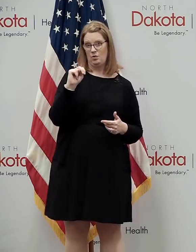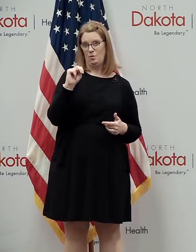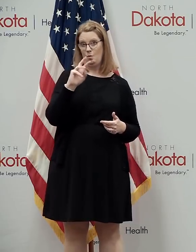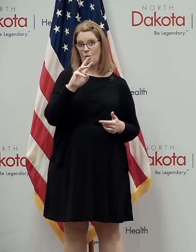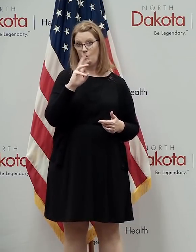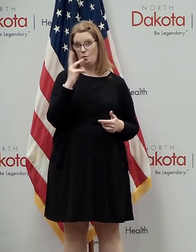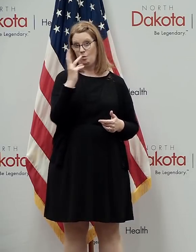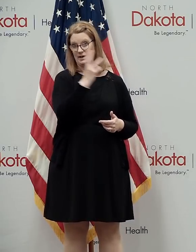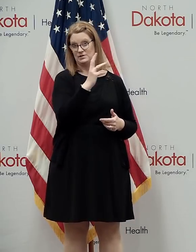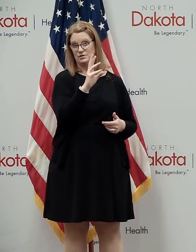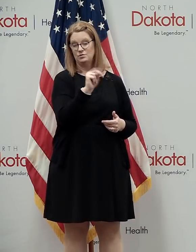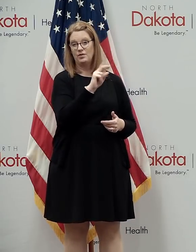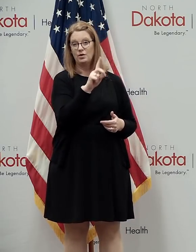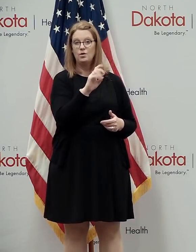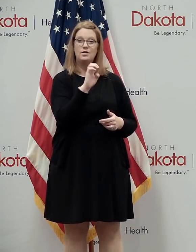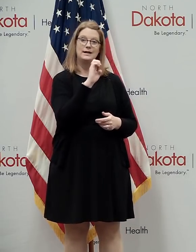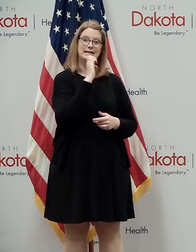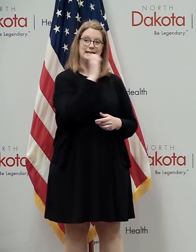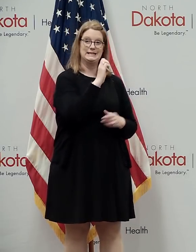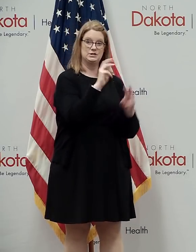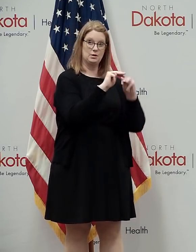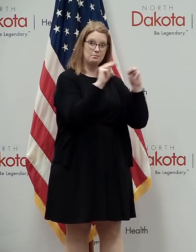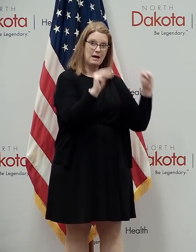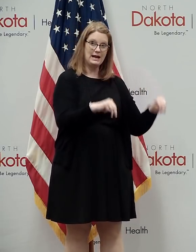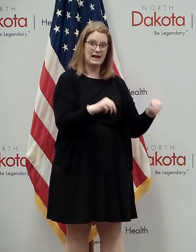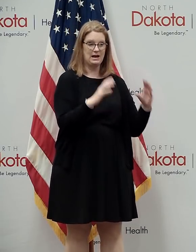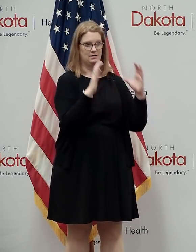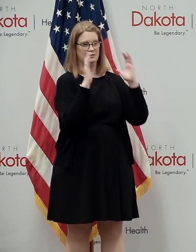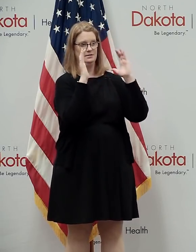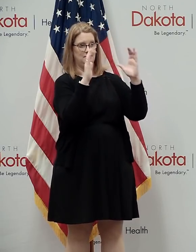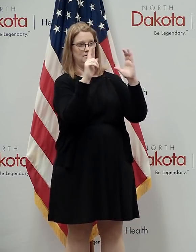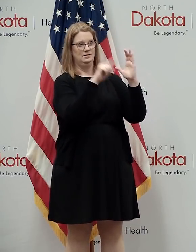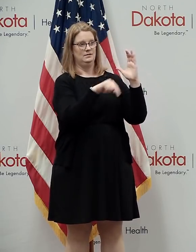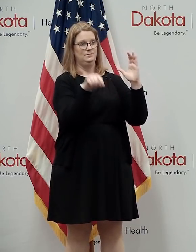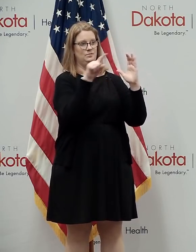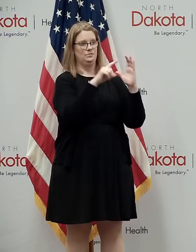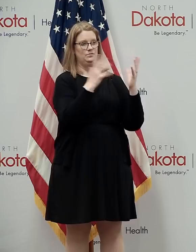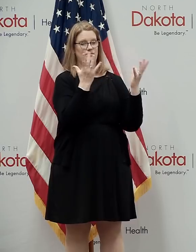be, or eastern Montana, to be in one of the least